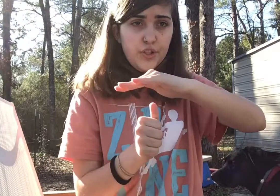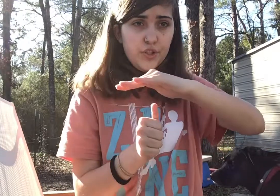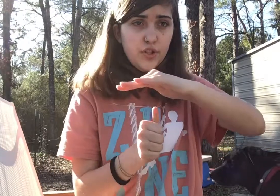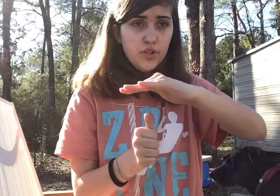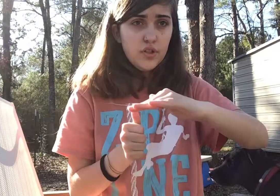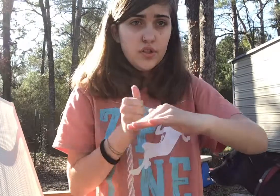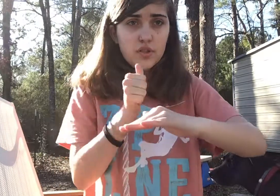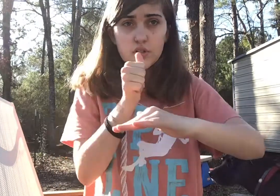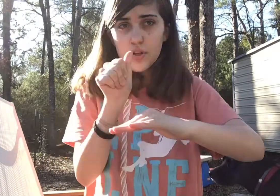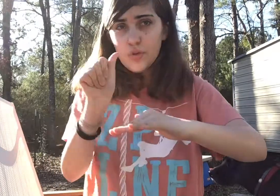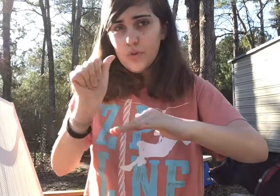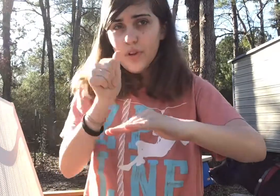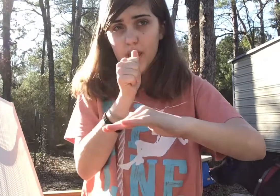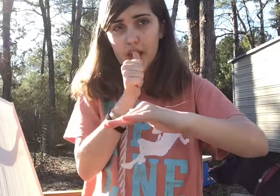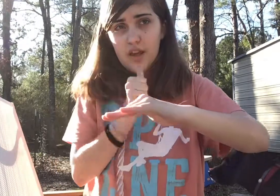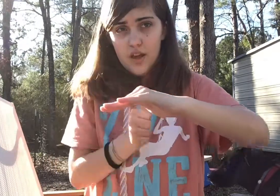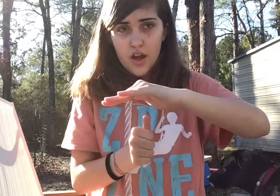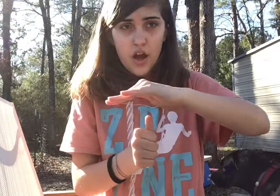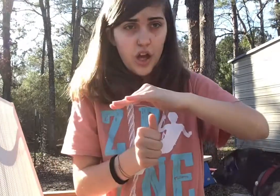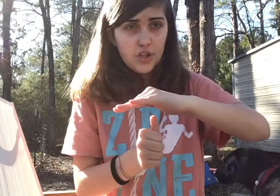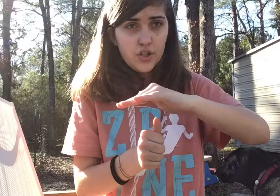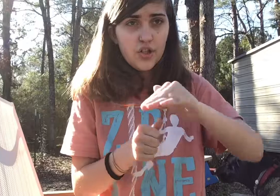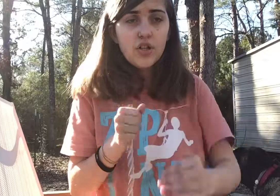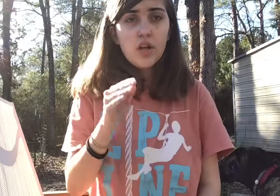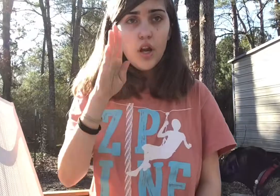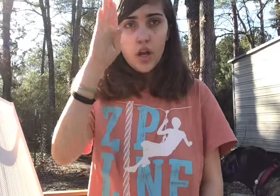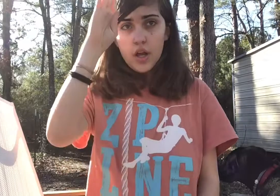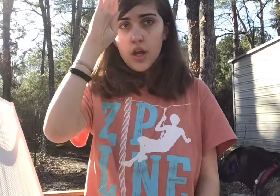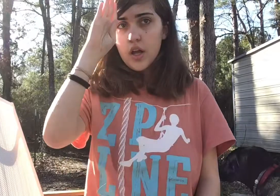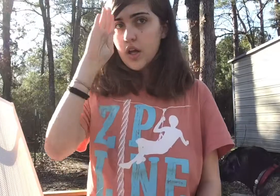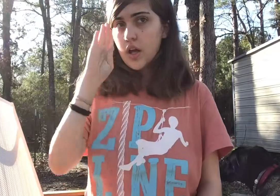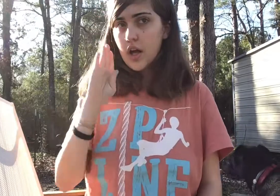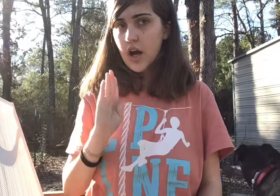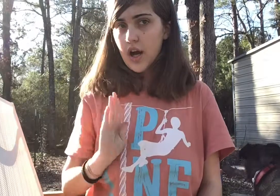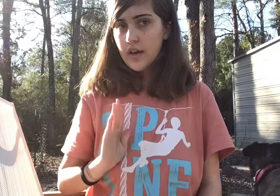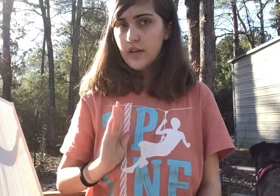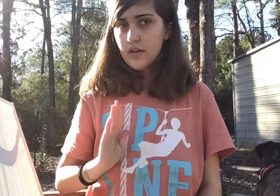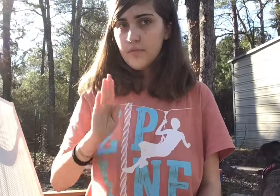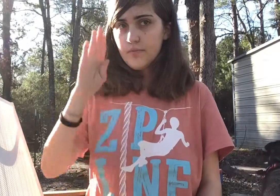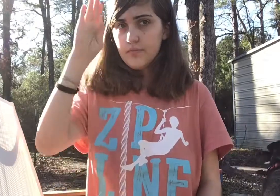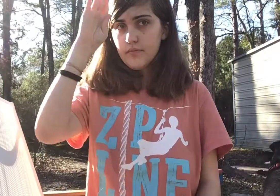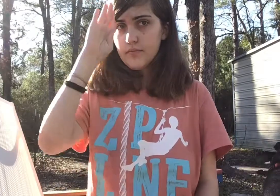under, so A, under, God,